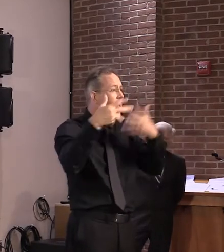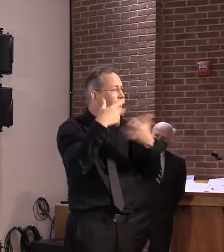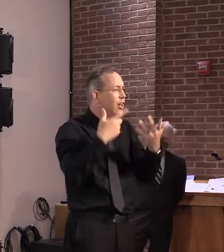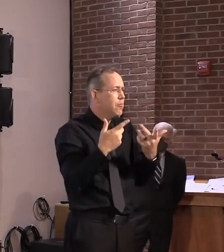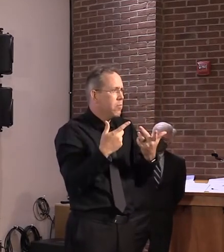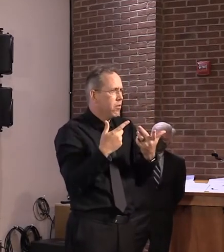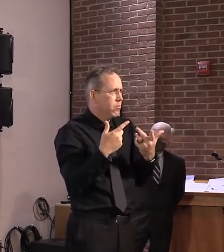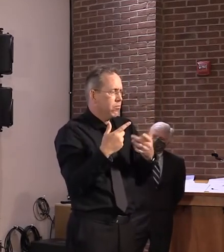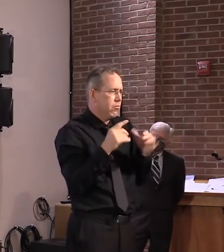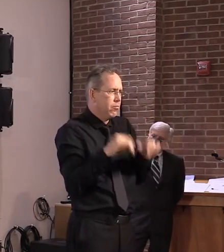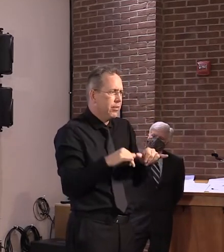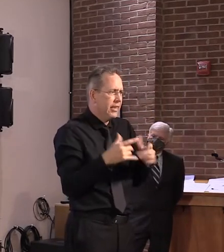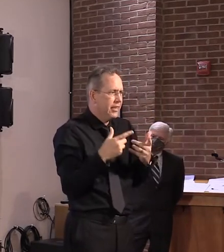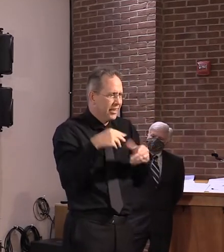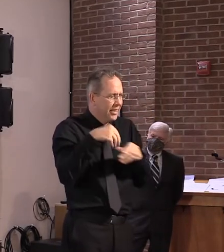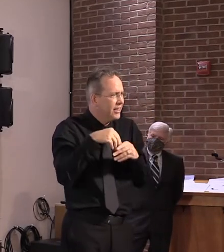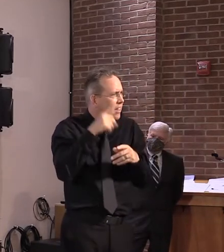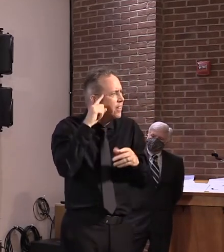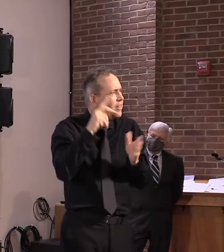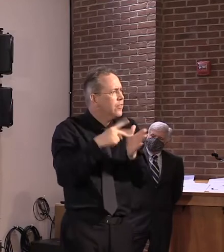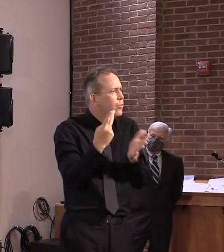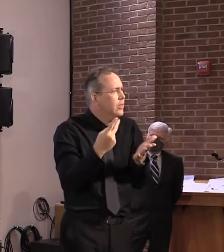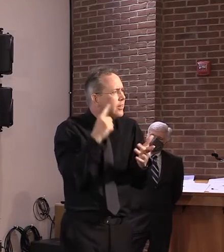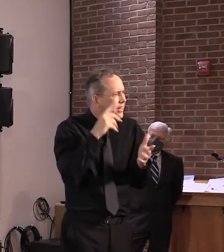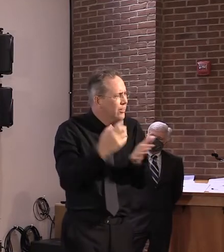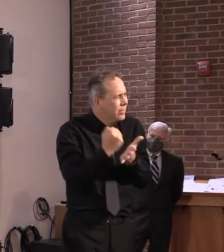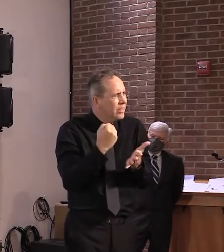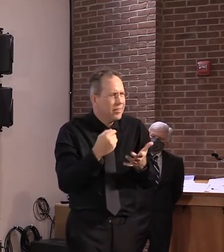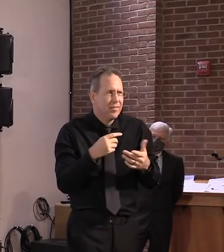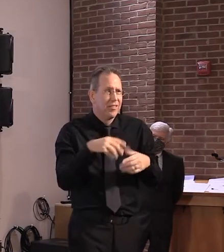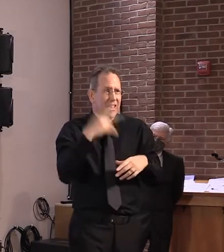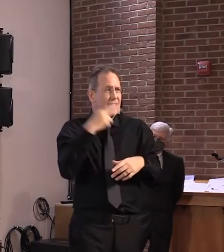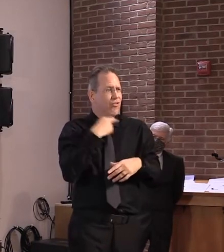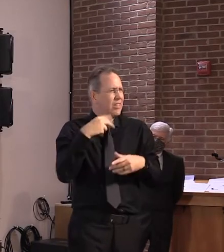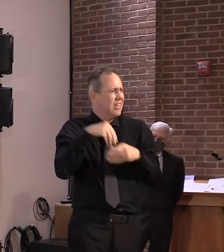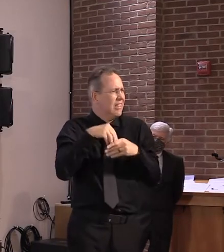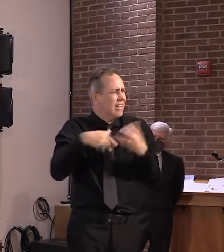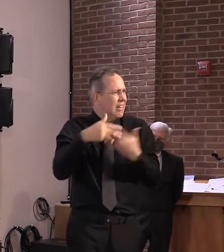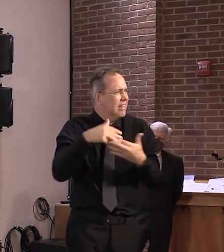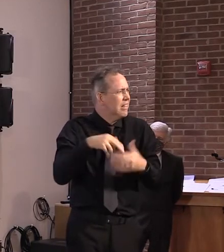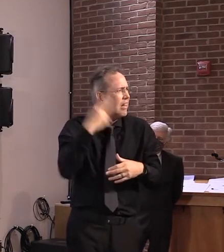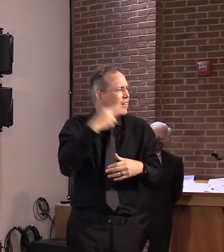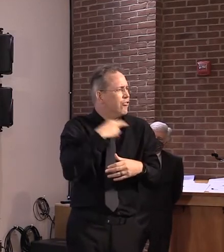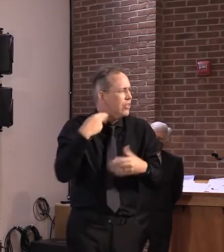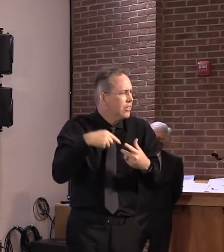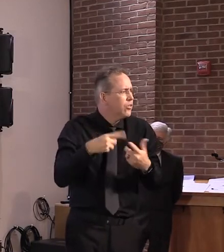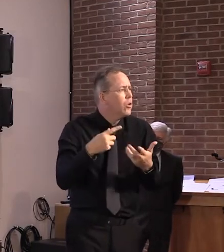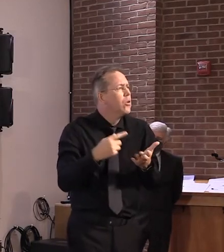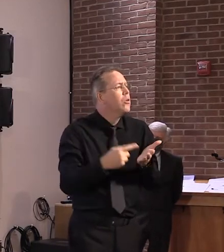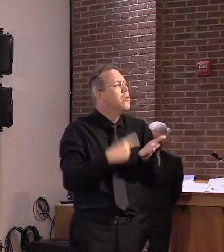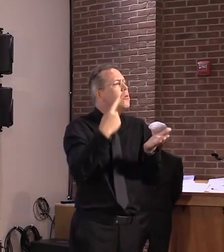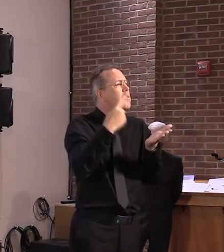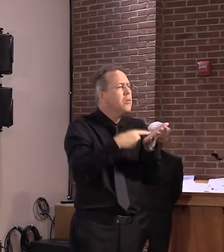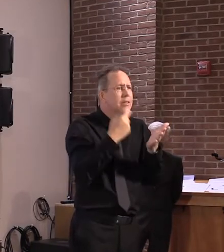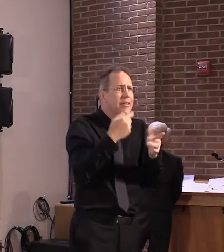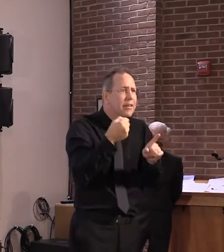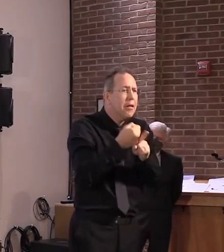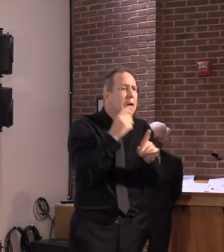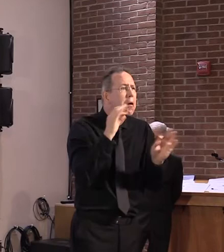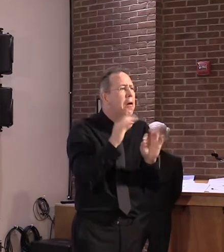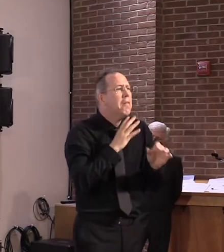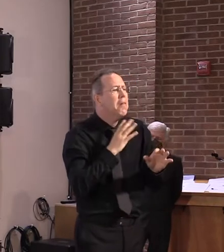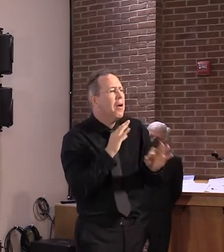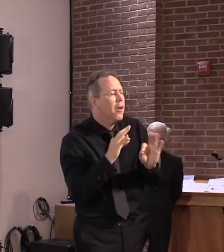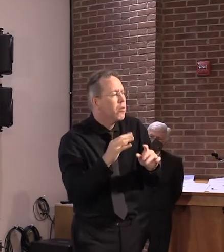too risky for me? Did I just spend my entire exposure budget in the last 20 minutes, and I ought to be very careful